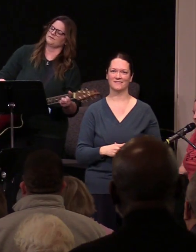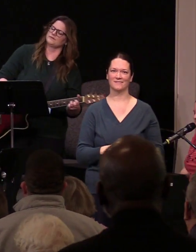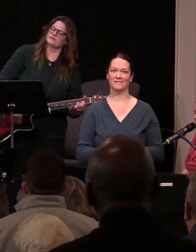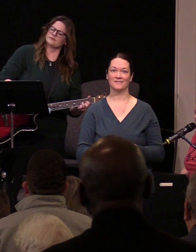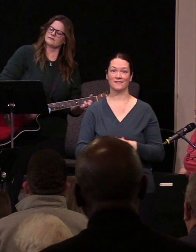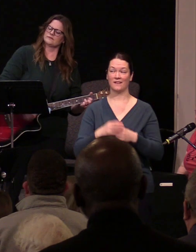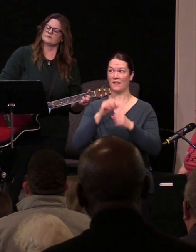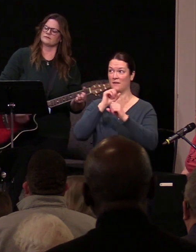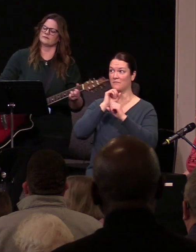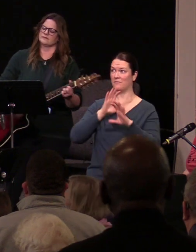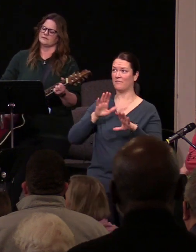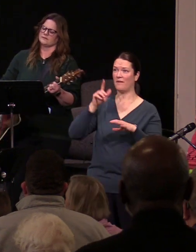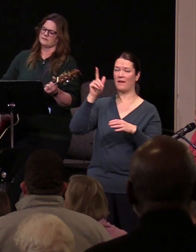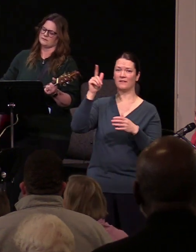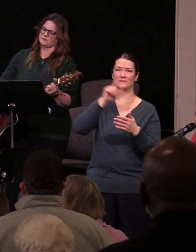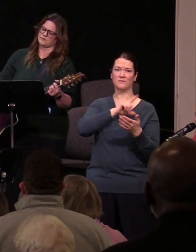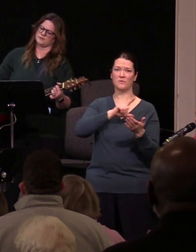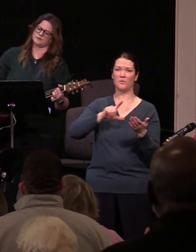Bless the